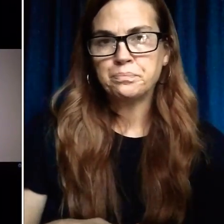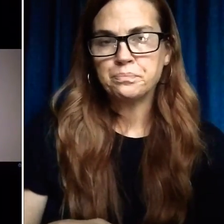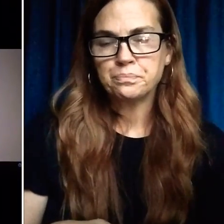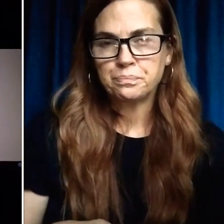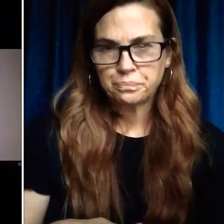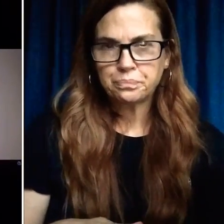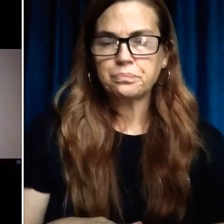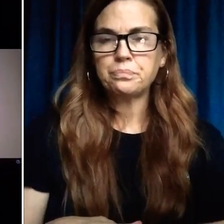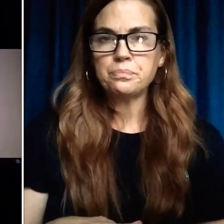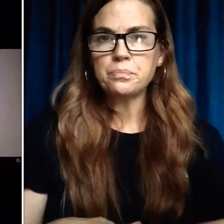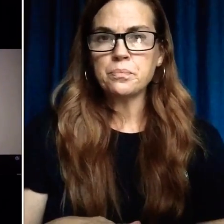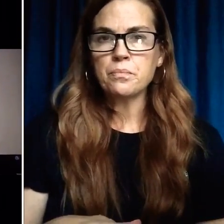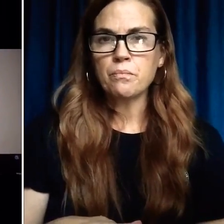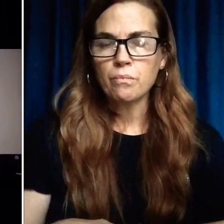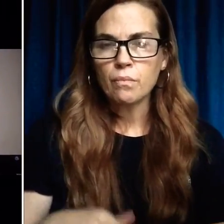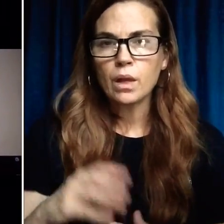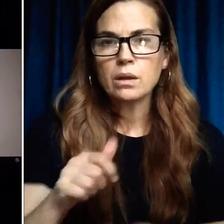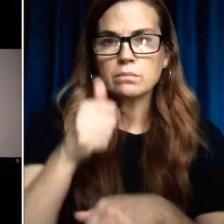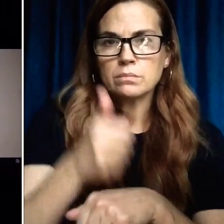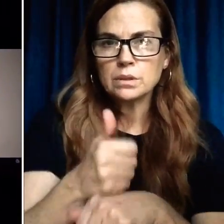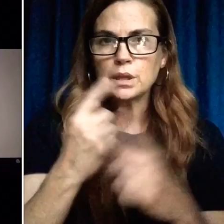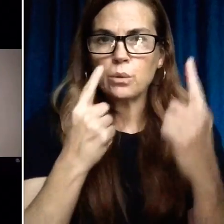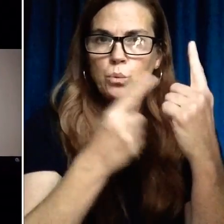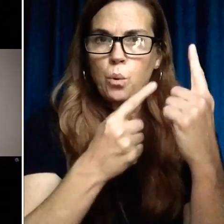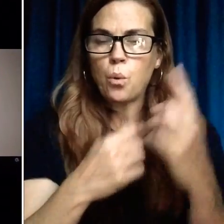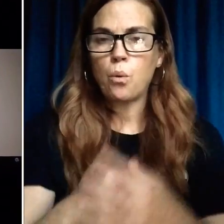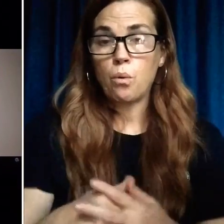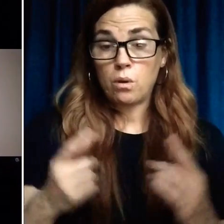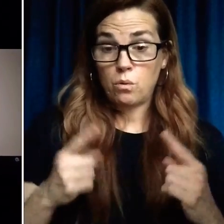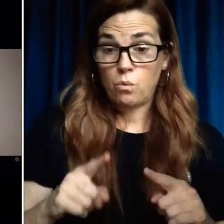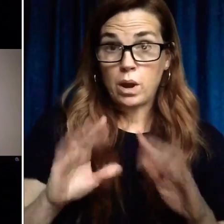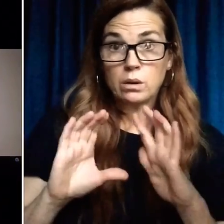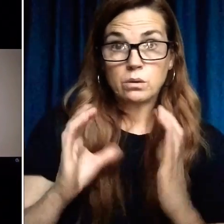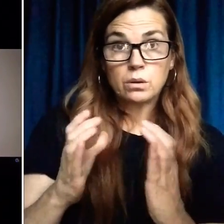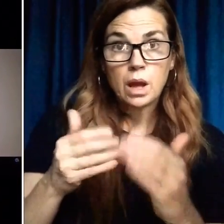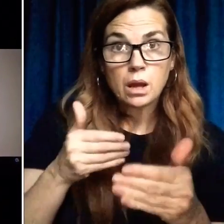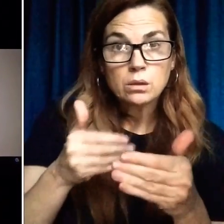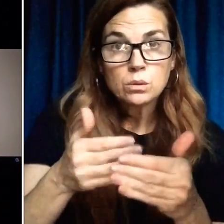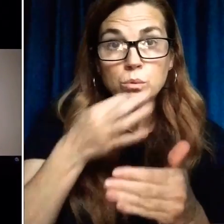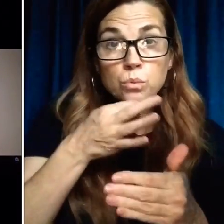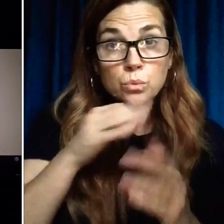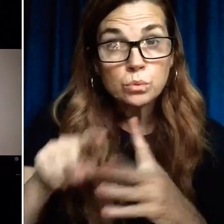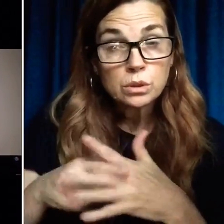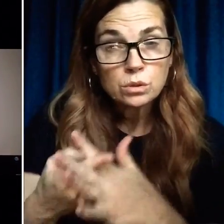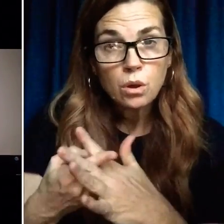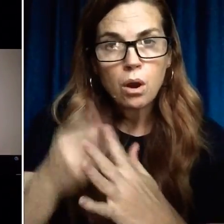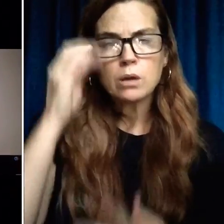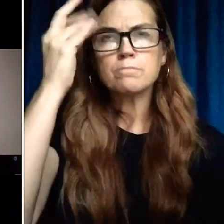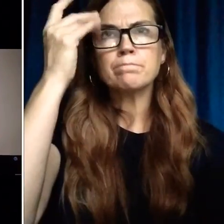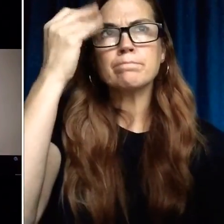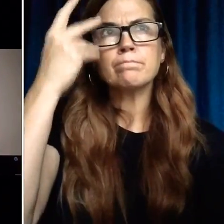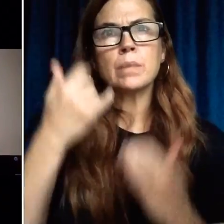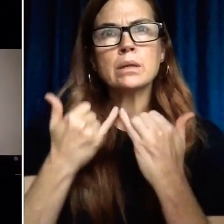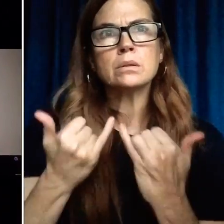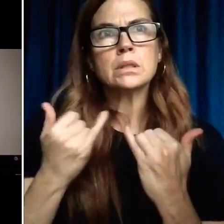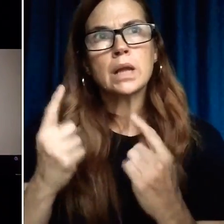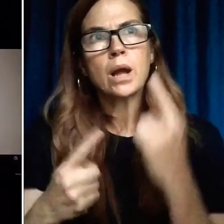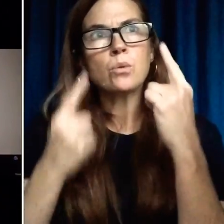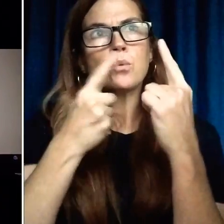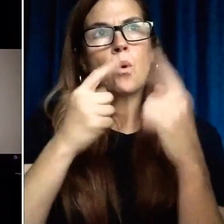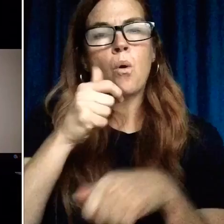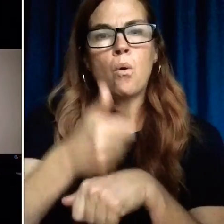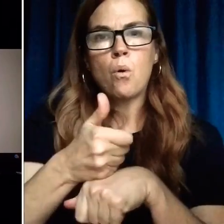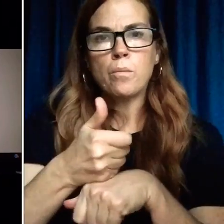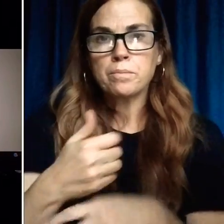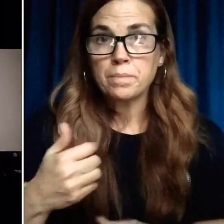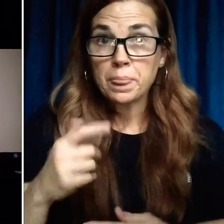you. Set a goal for yourself. Before class starts, set a goal for yourself. A